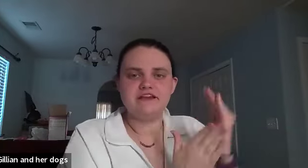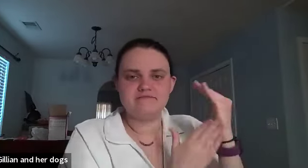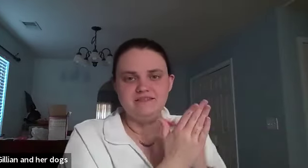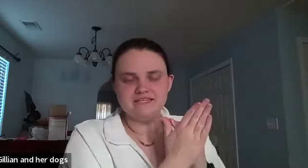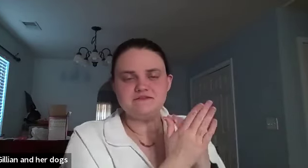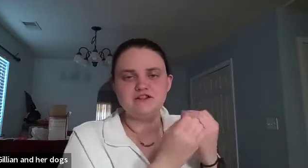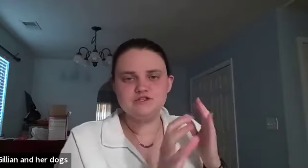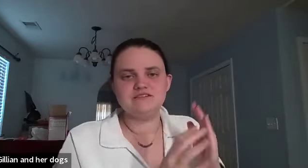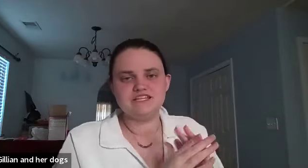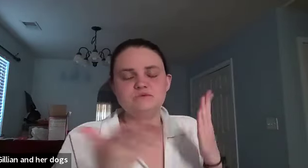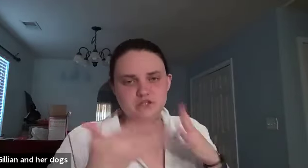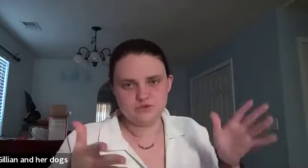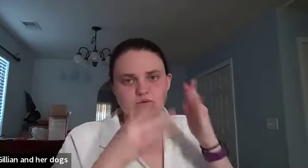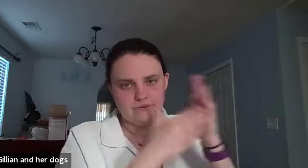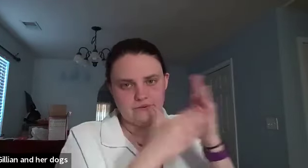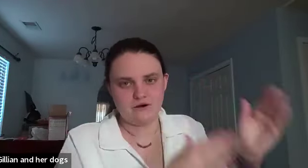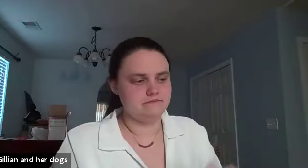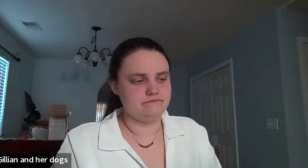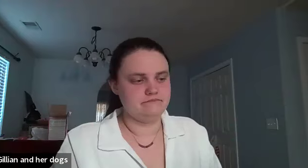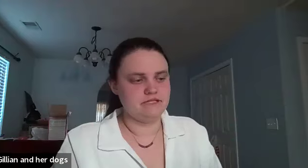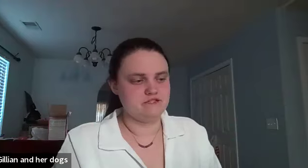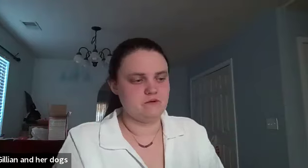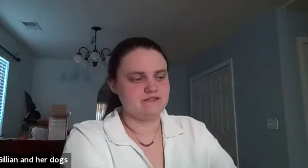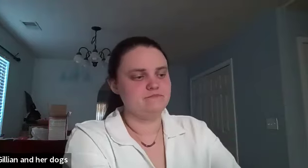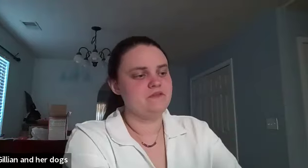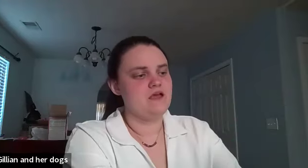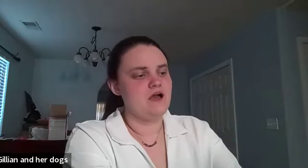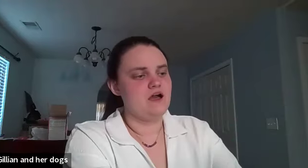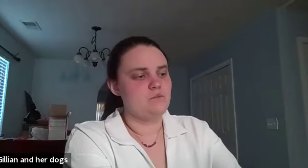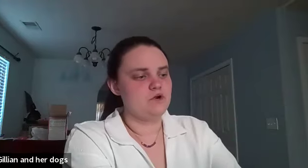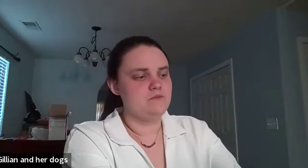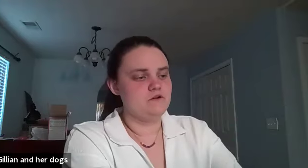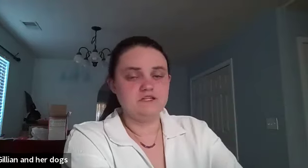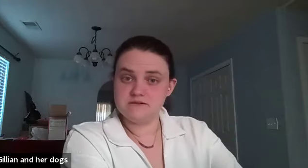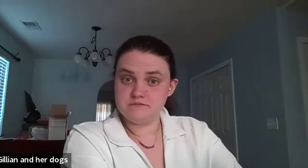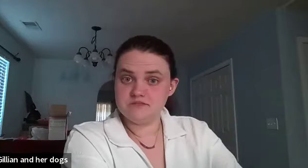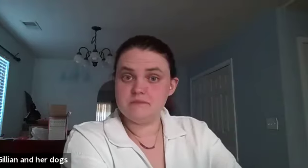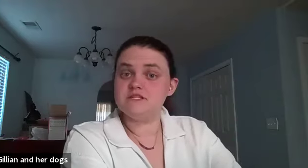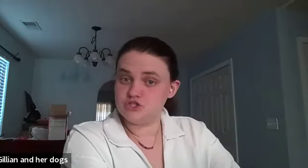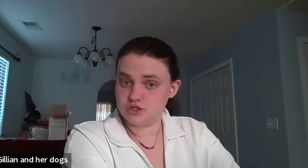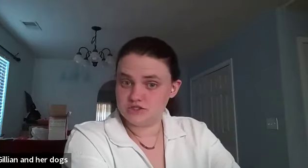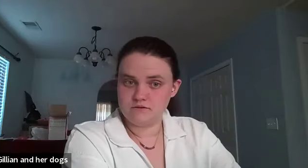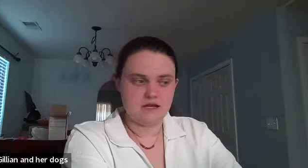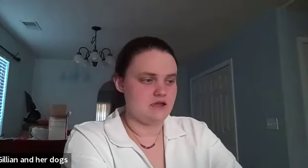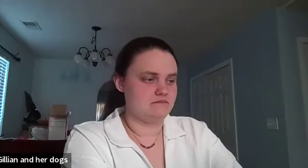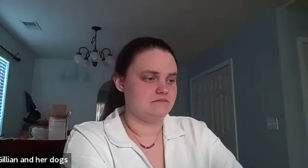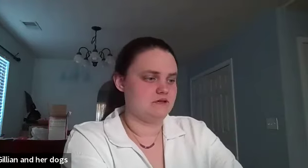of my list. If I lose the list, we lose where we are placed wise. We're gonna move on to some desserts for right now.